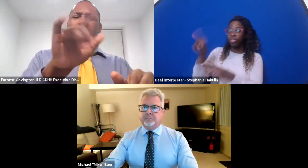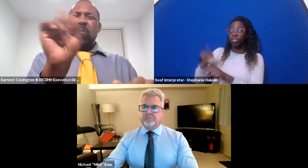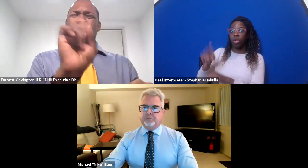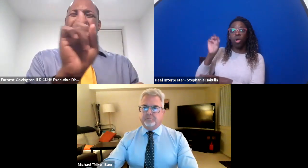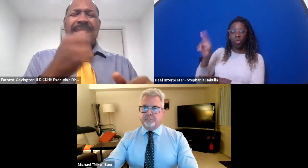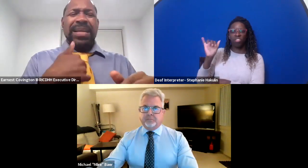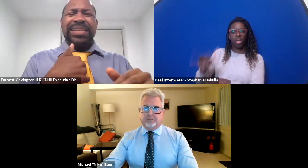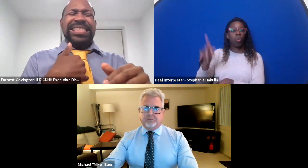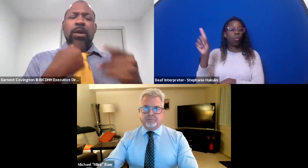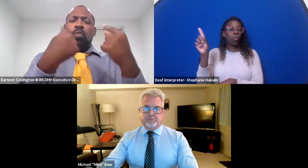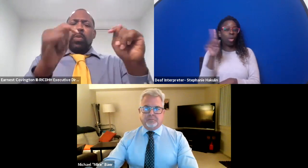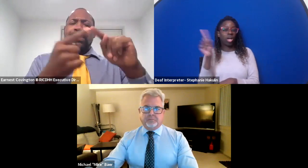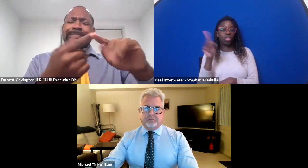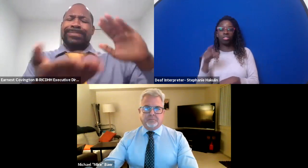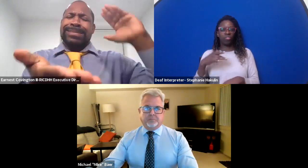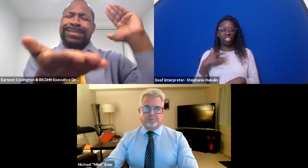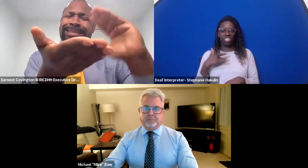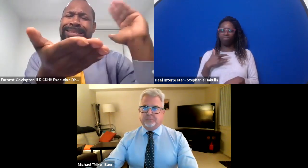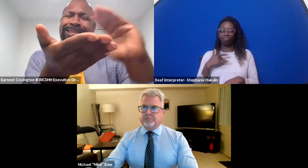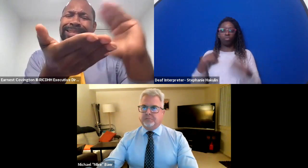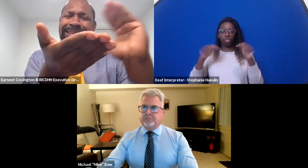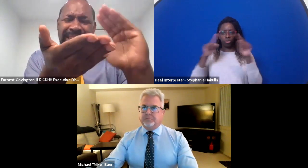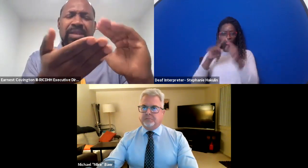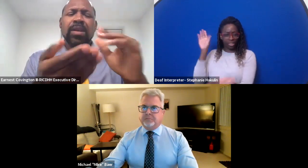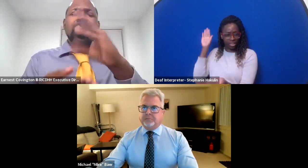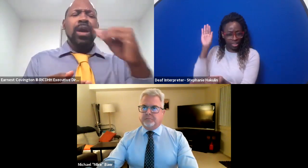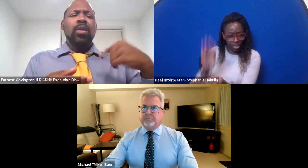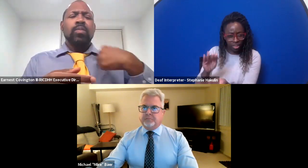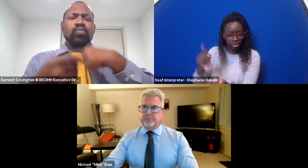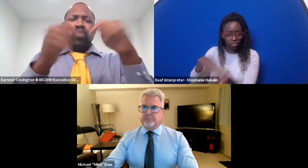sometimes they end up in a nursing home instead of